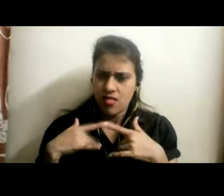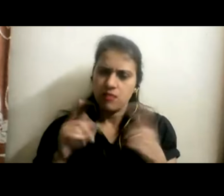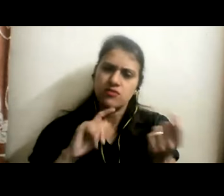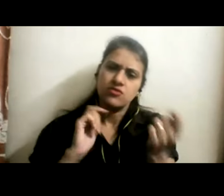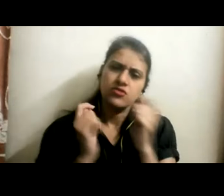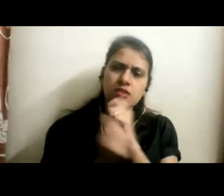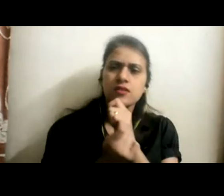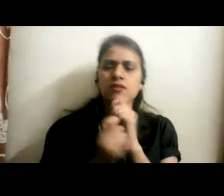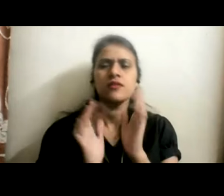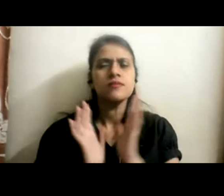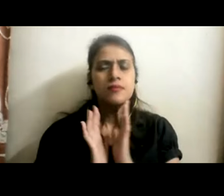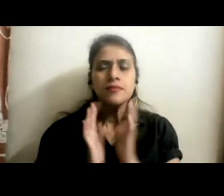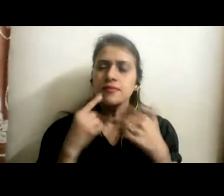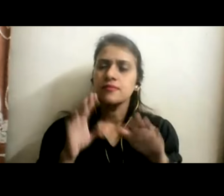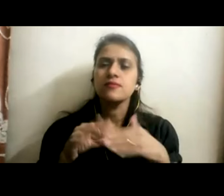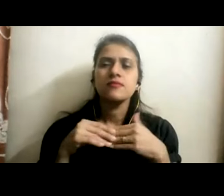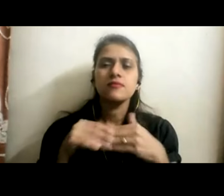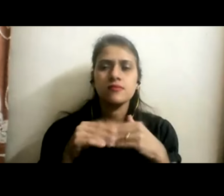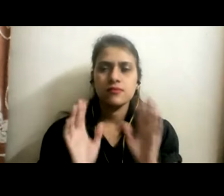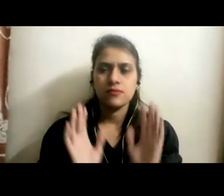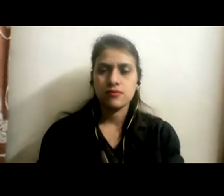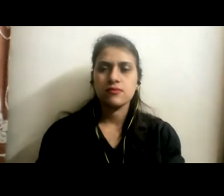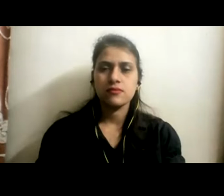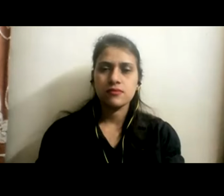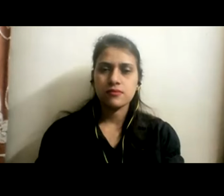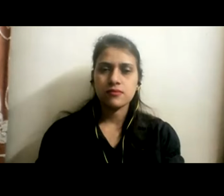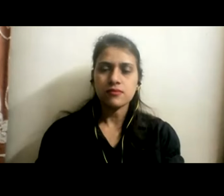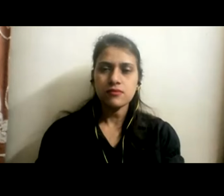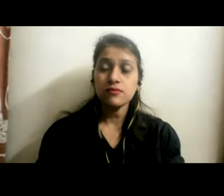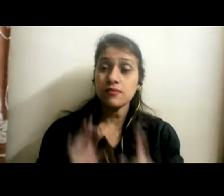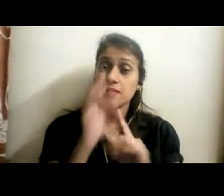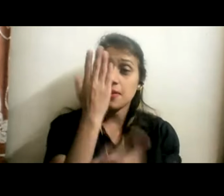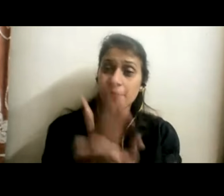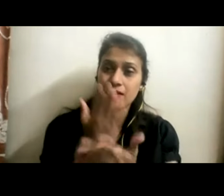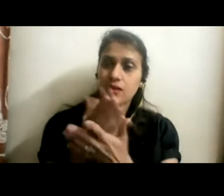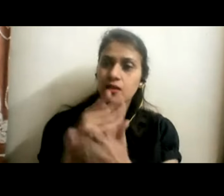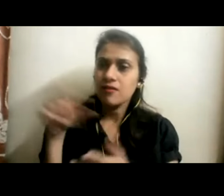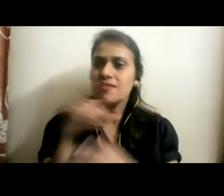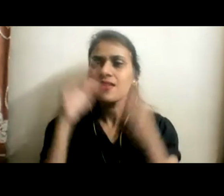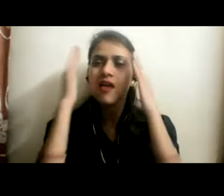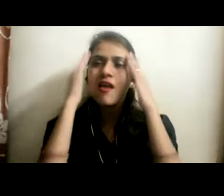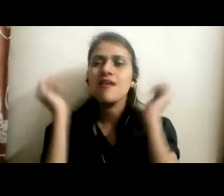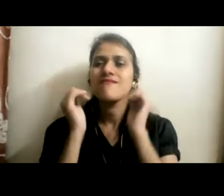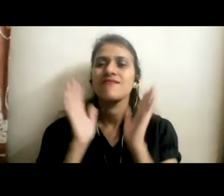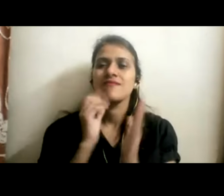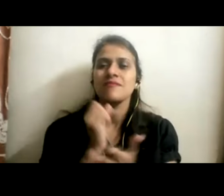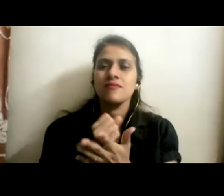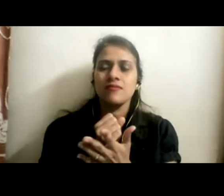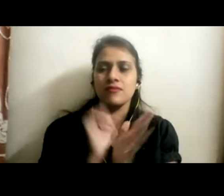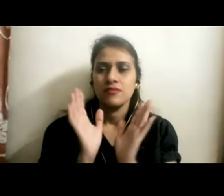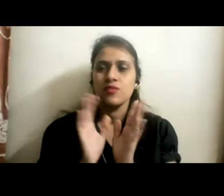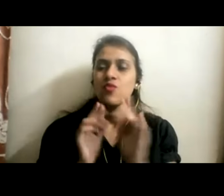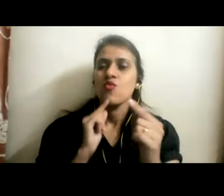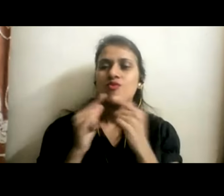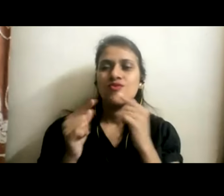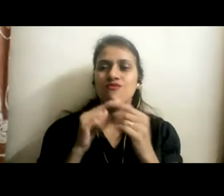pruning them a little bit here and there so that the participant is comfortable and the interview goes on smooth.